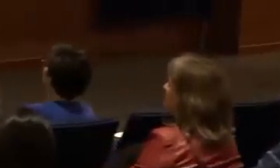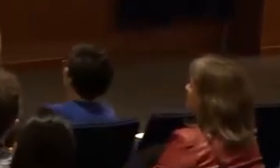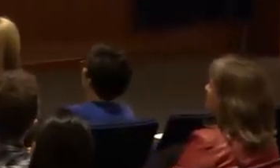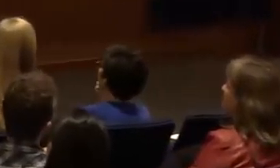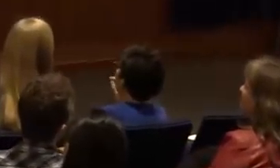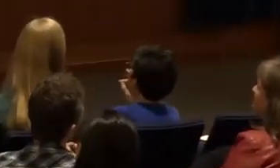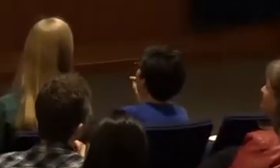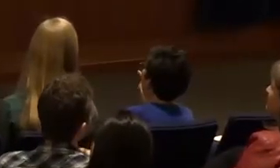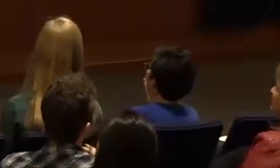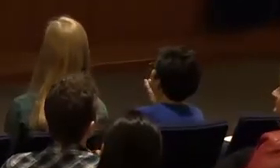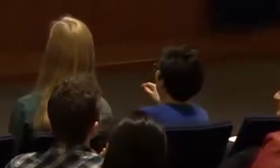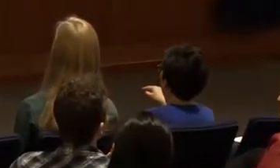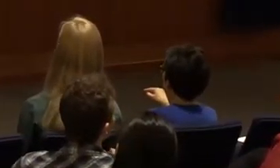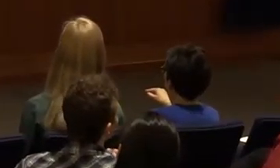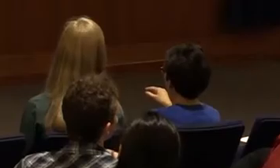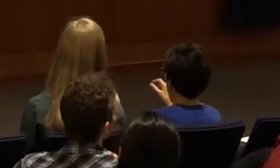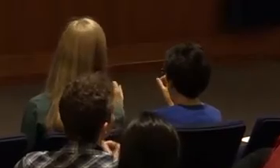a possible saint.